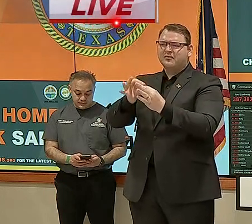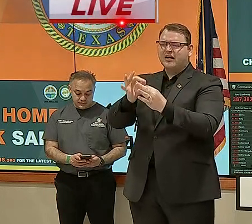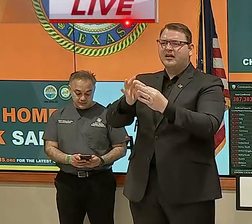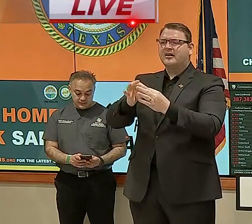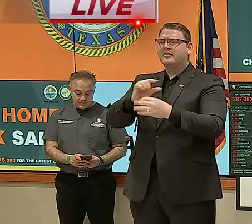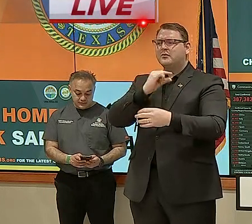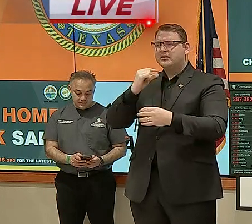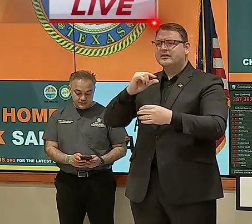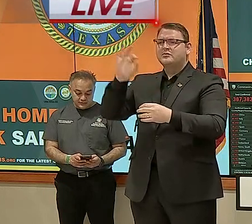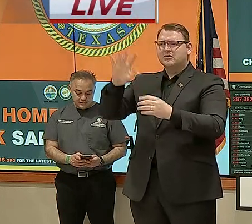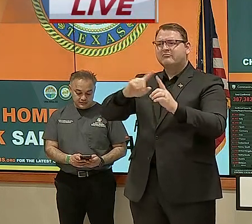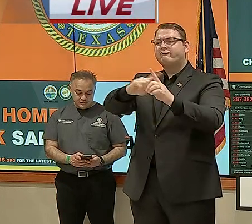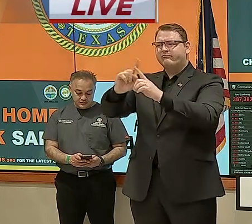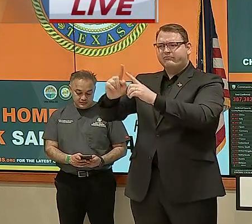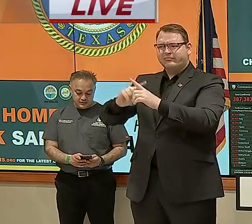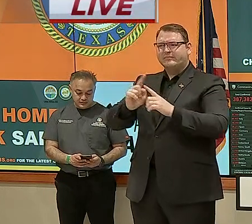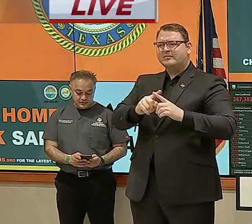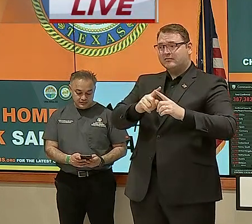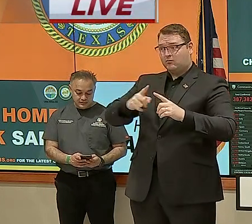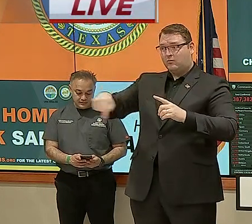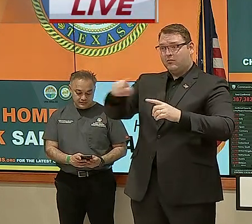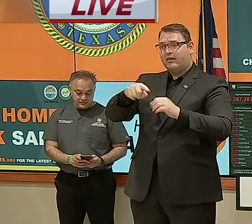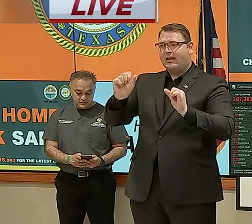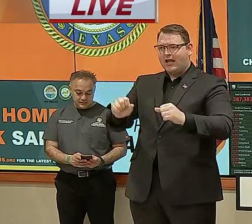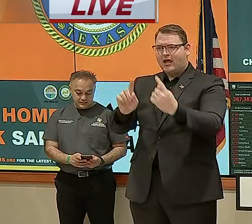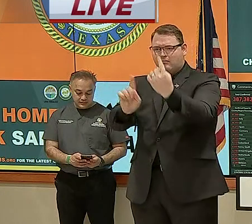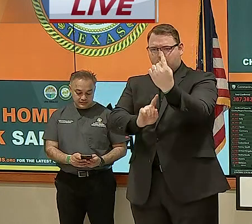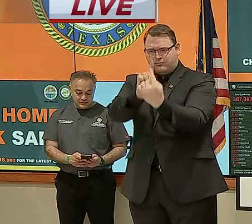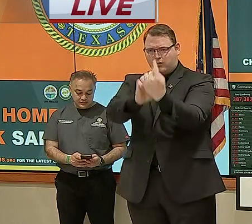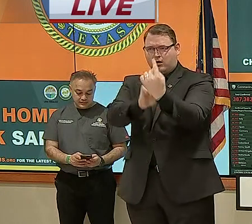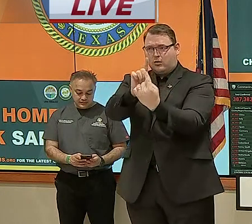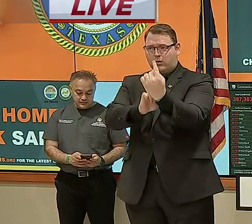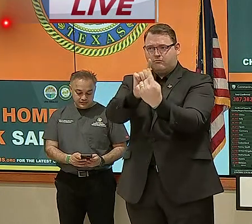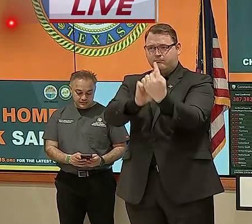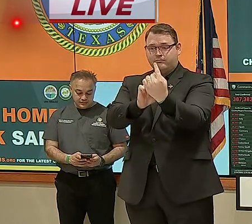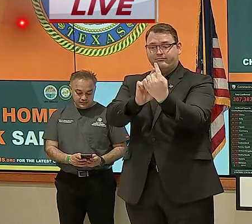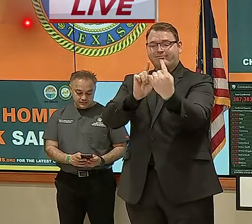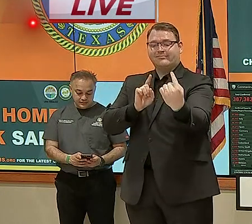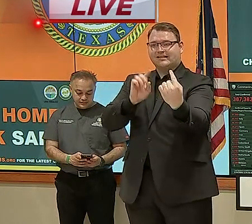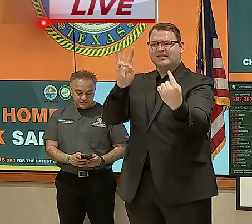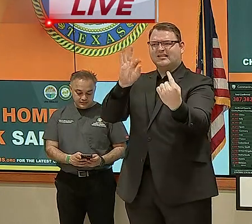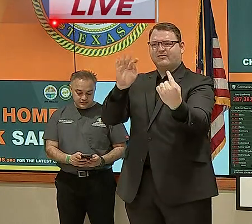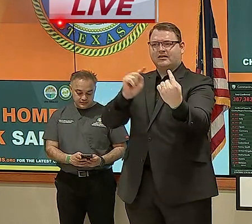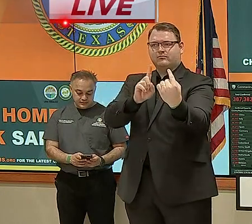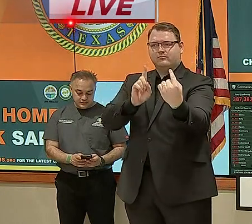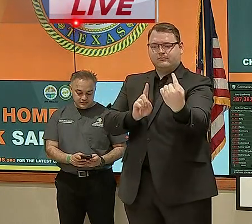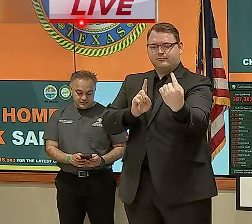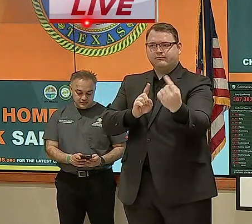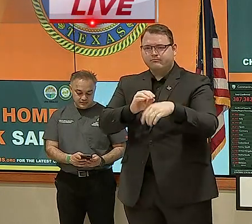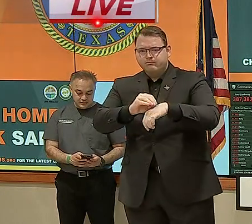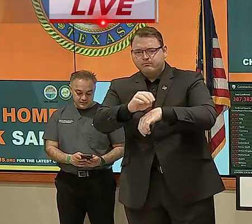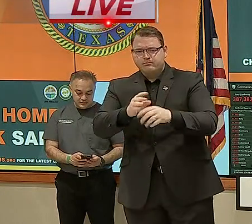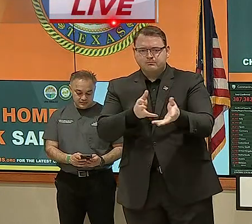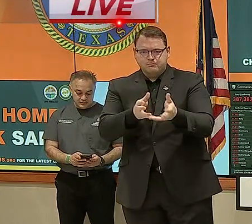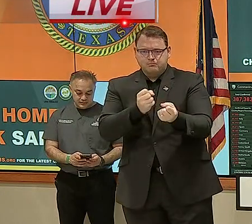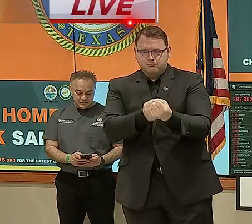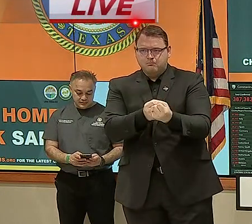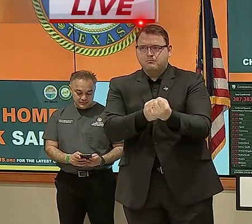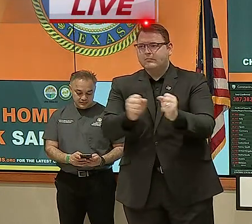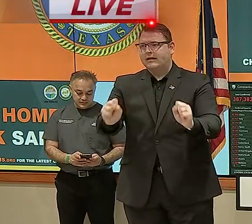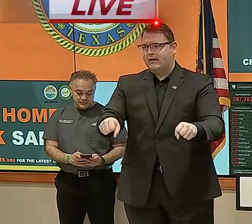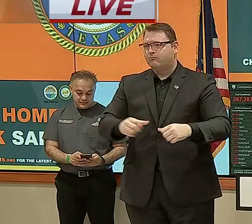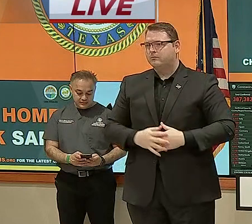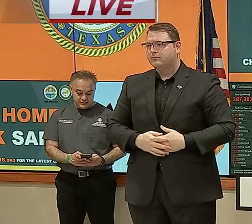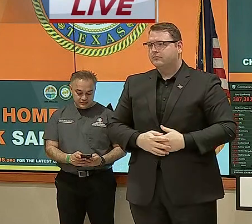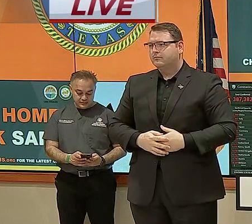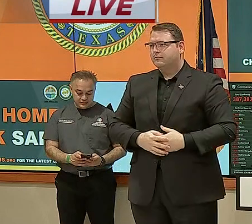health purposes, for spiritual health purposes, as long as social distancing is being implemented. This is incredibly